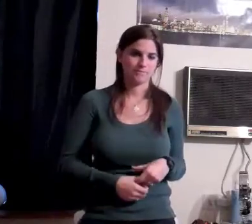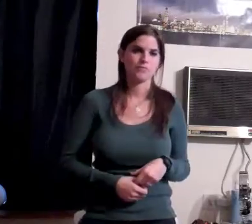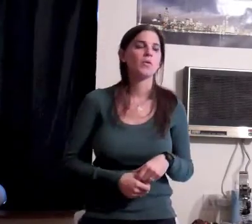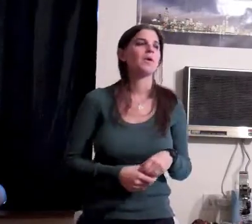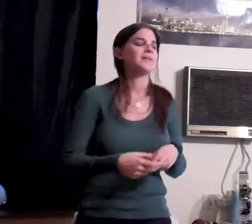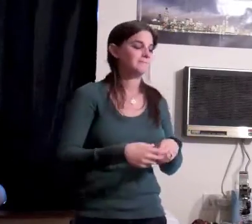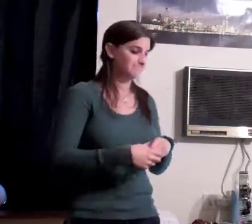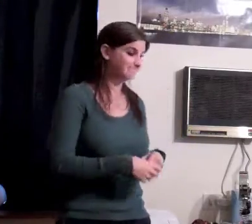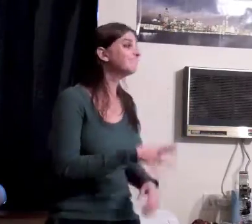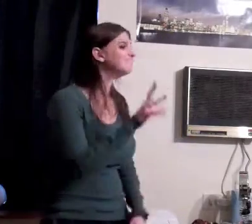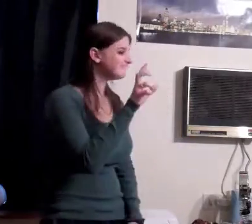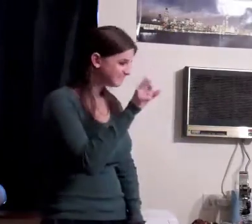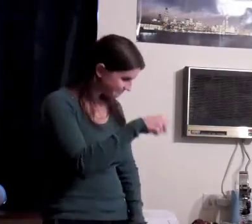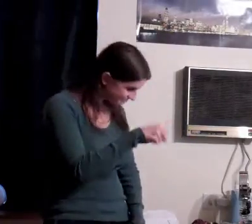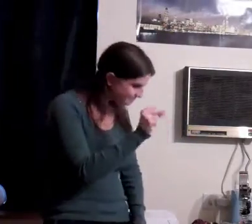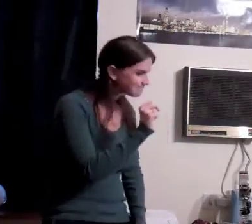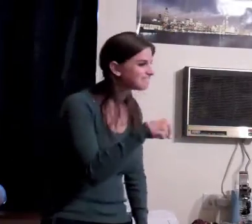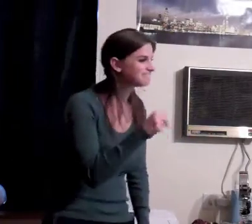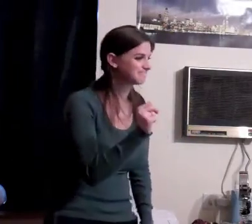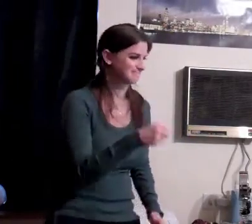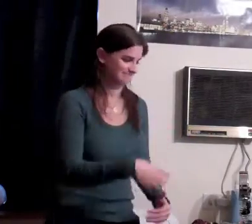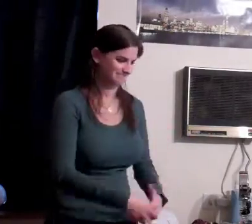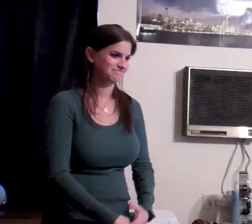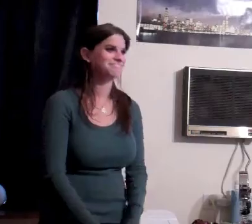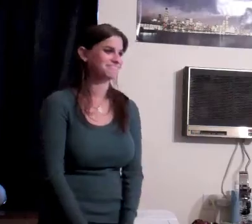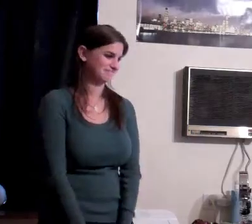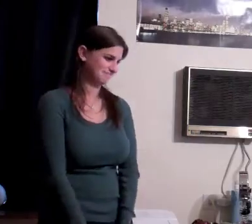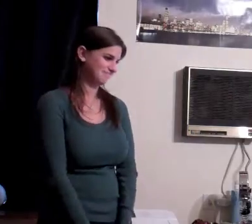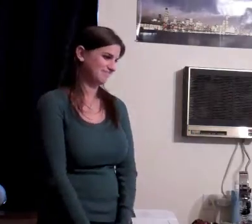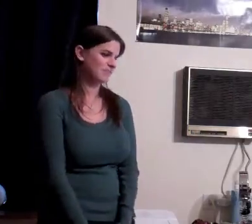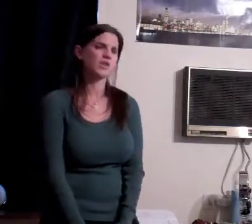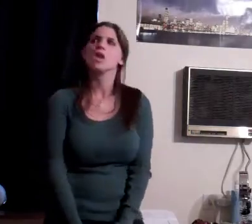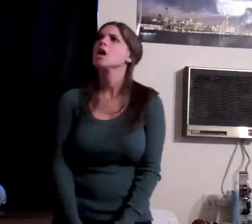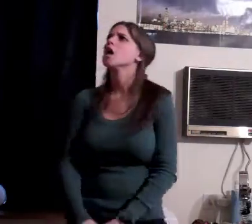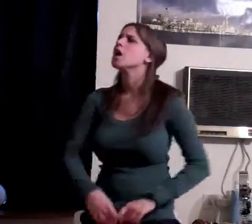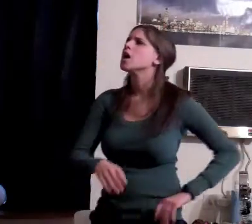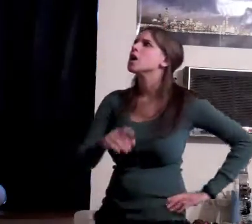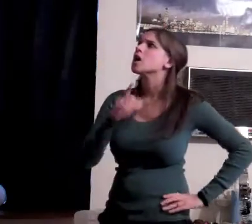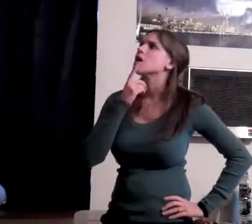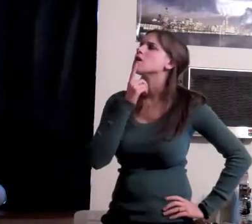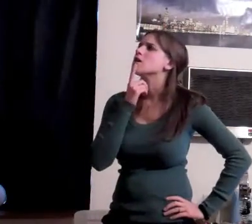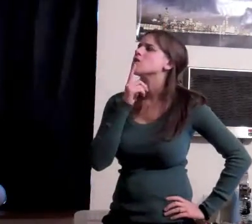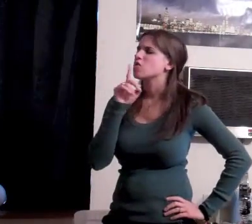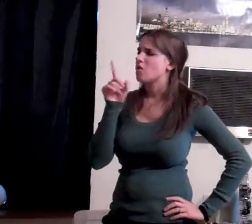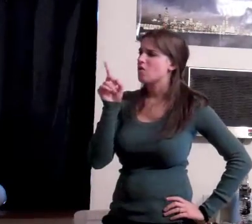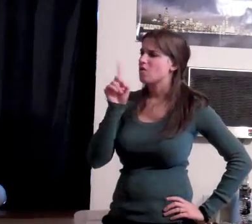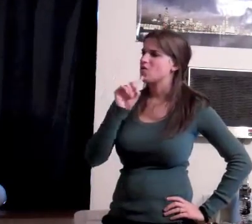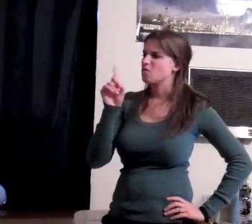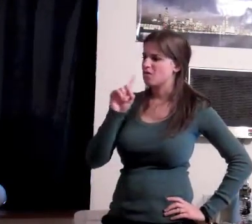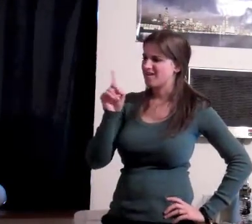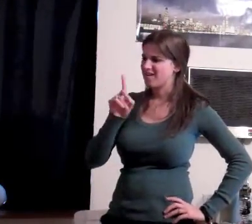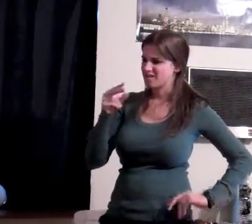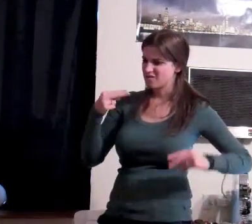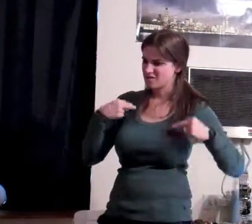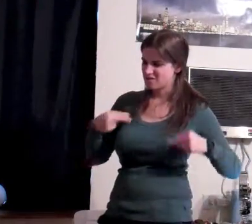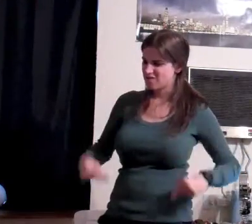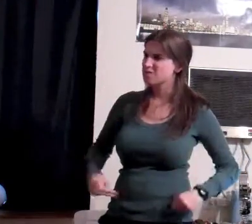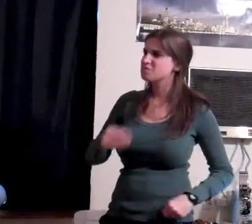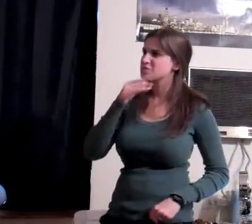yes. And she said, and where do human women, where do women lay their eggs?